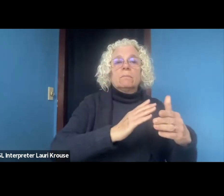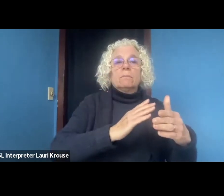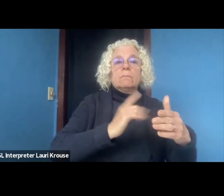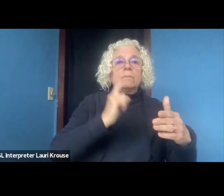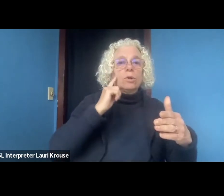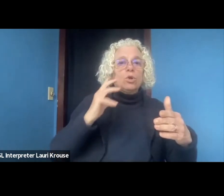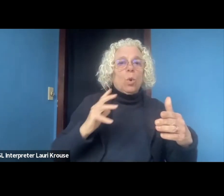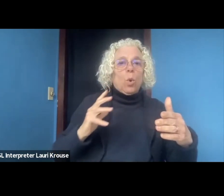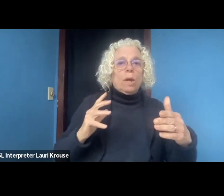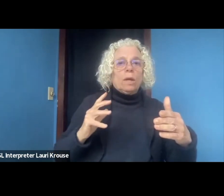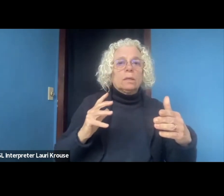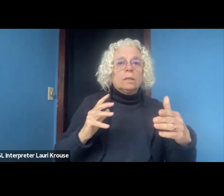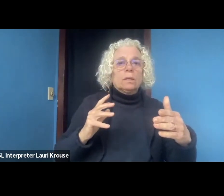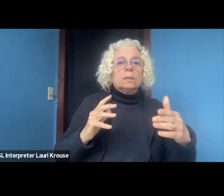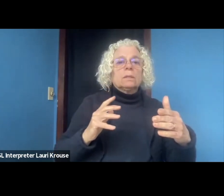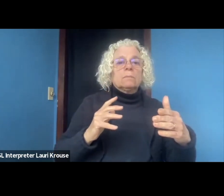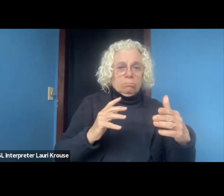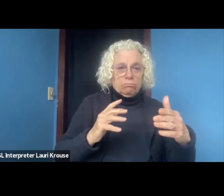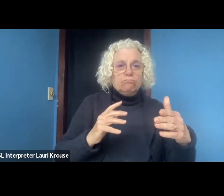To share the beat.